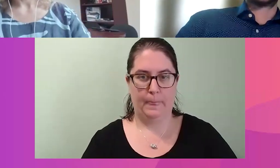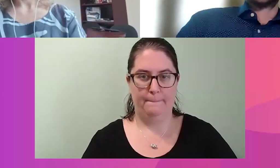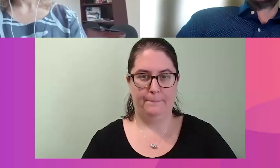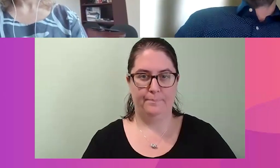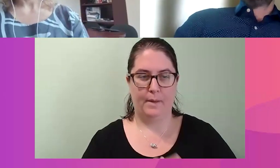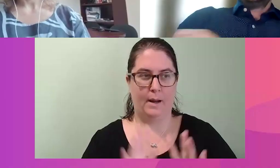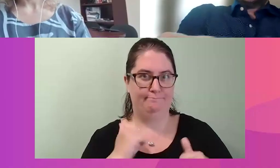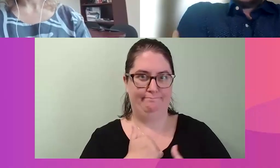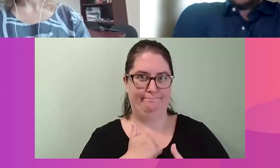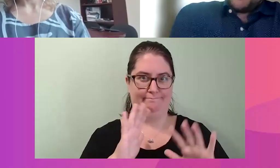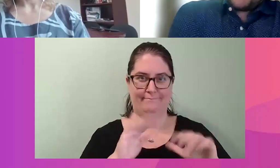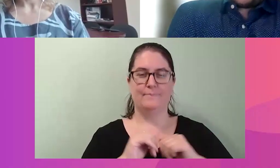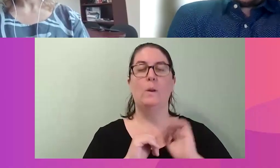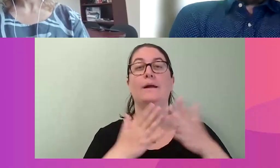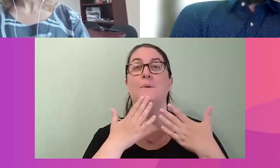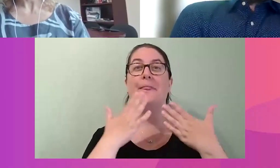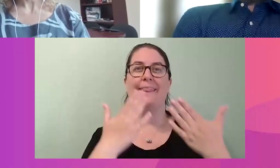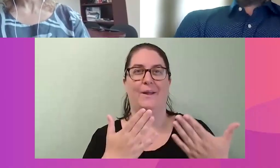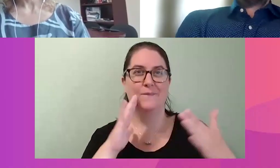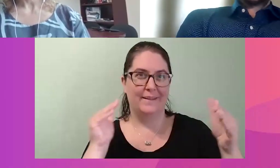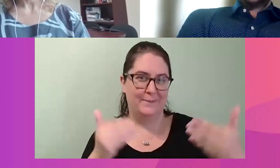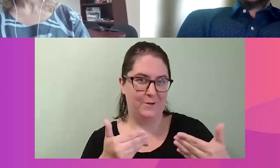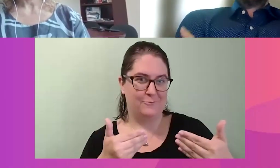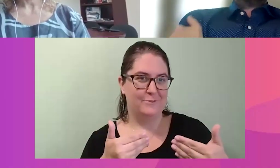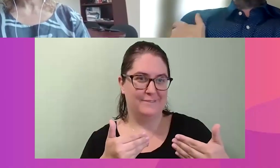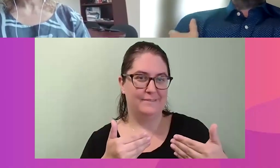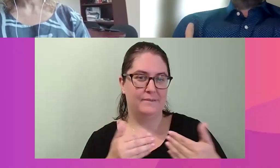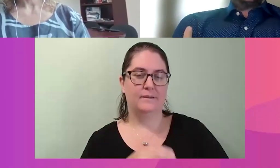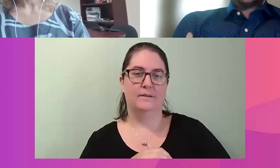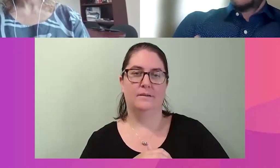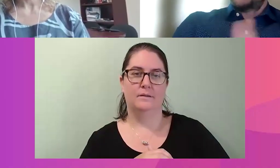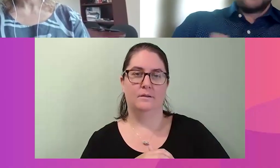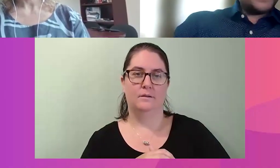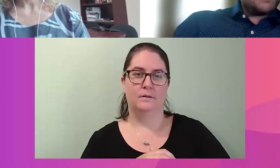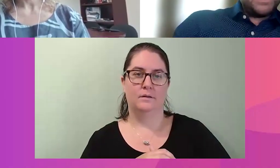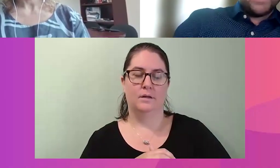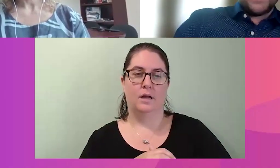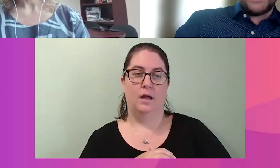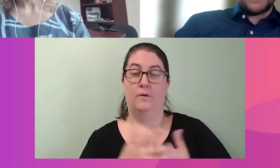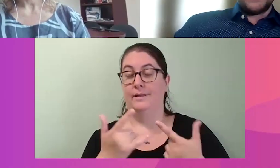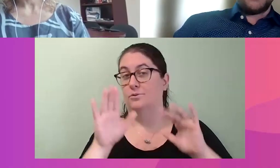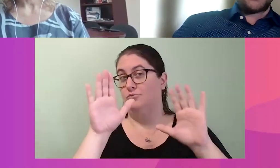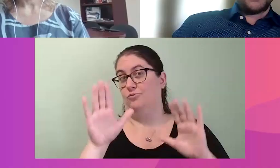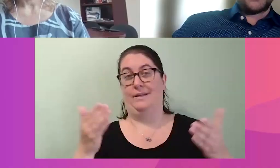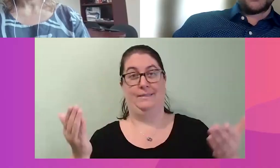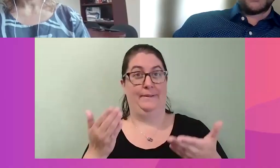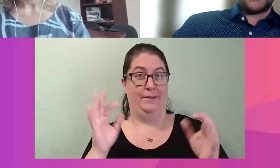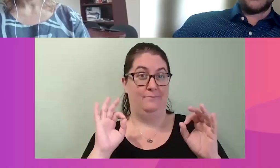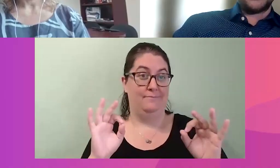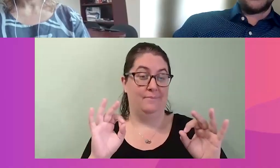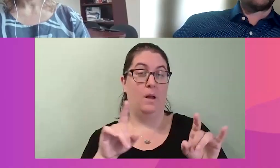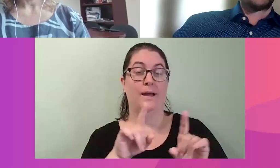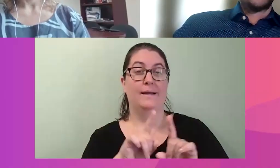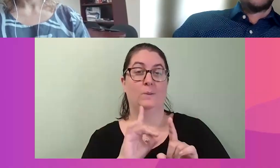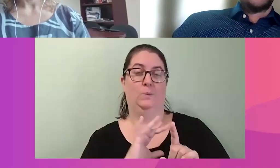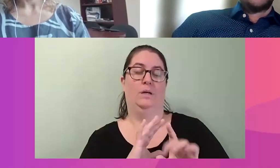My apologies. Thank you for the introduction, Katrina. And it's really great to be here. And it's also